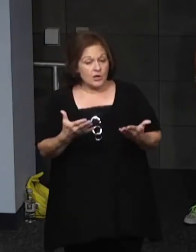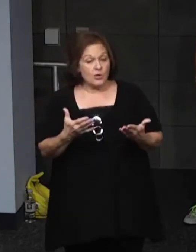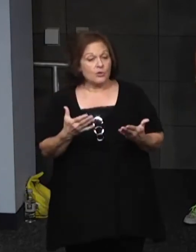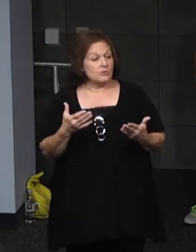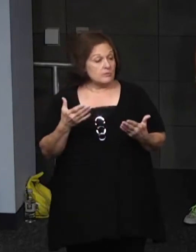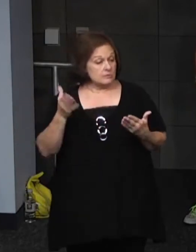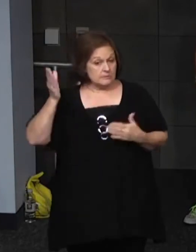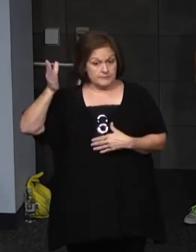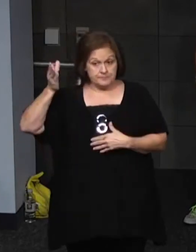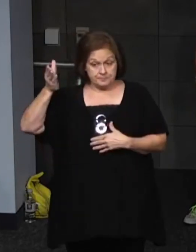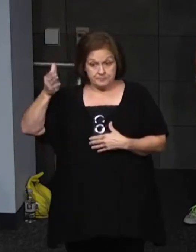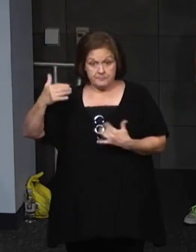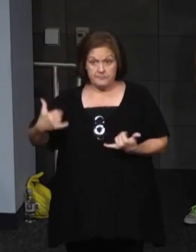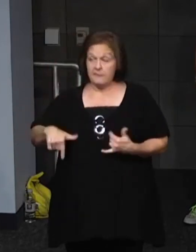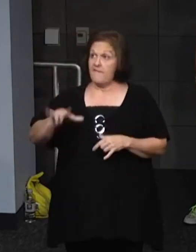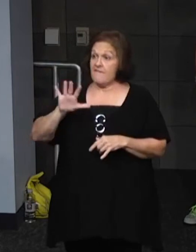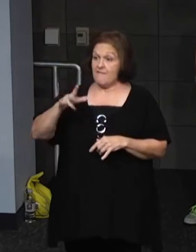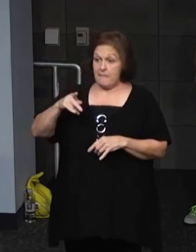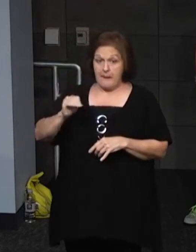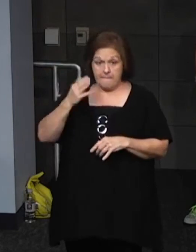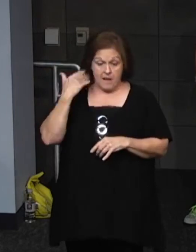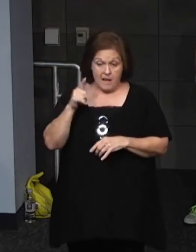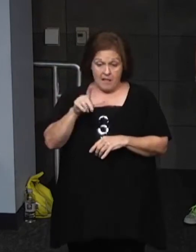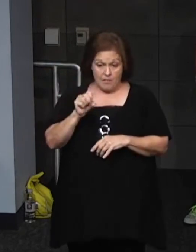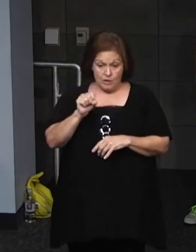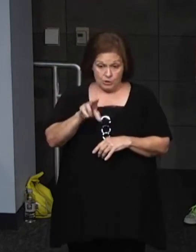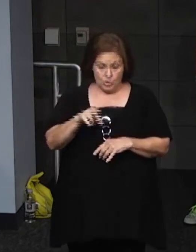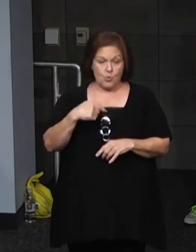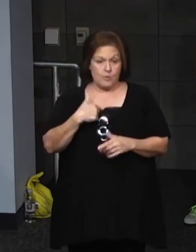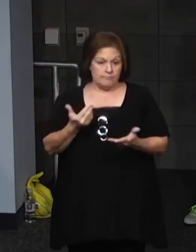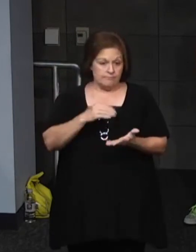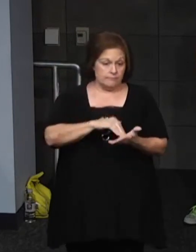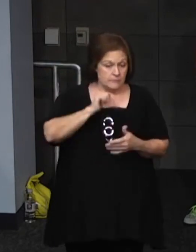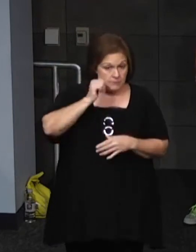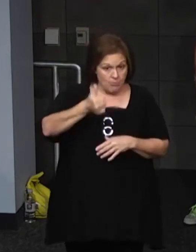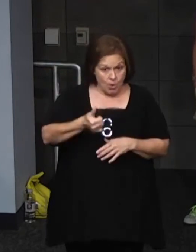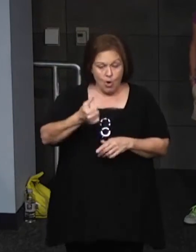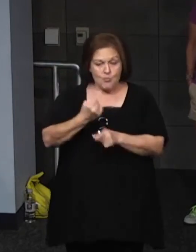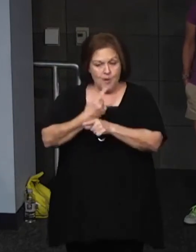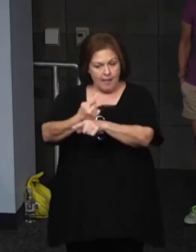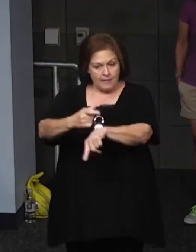briefing was at 5 p.m. because of the LSU game, and we will resume again tomorrow at